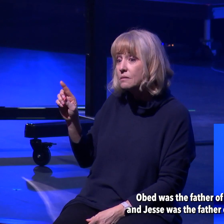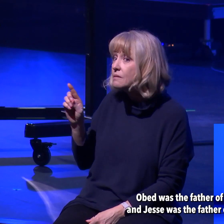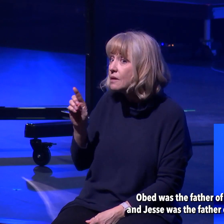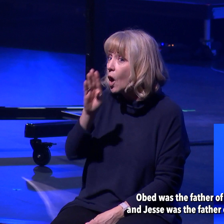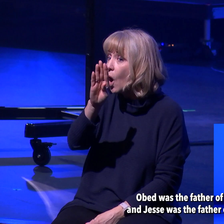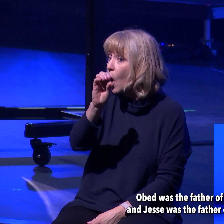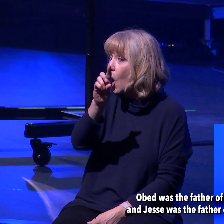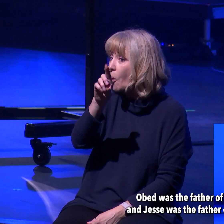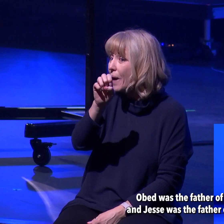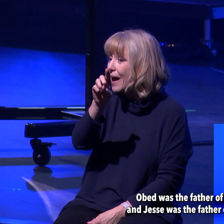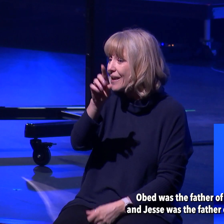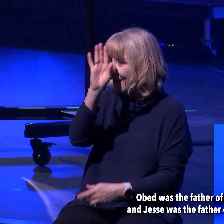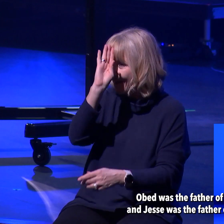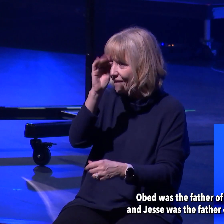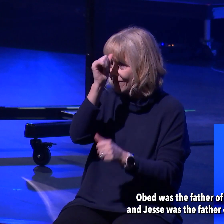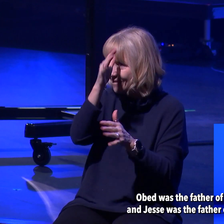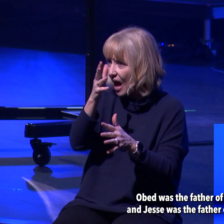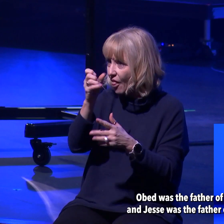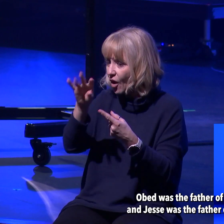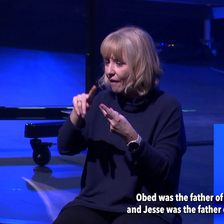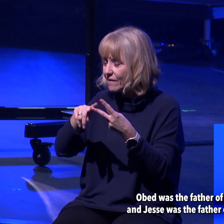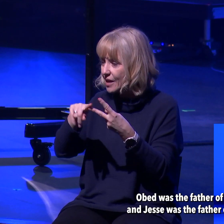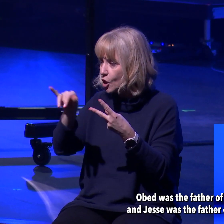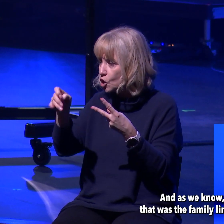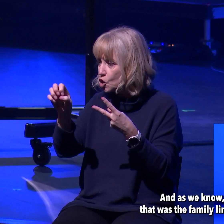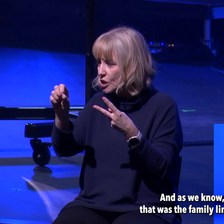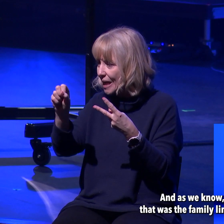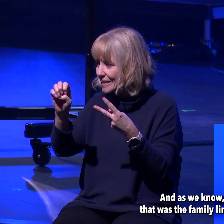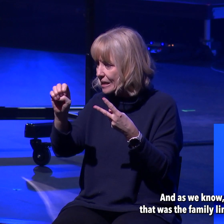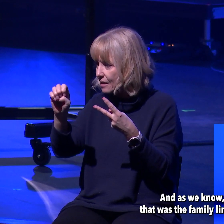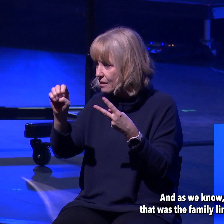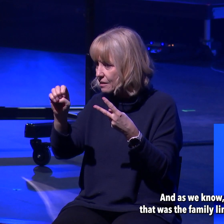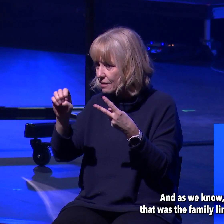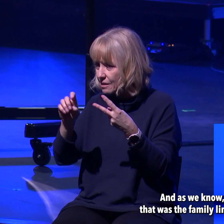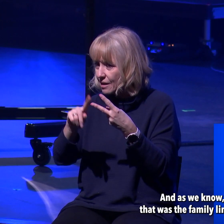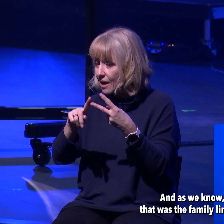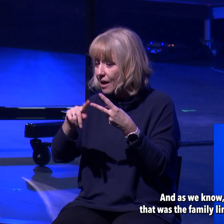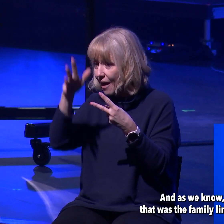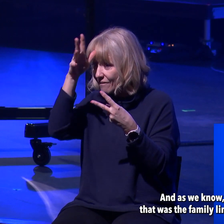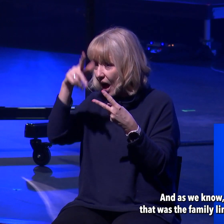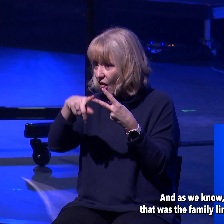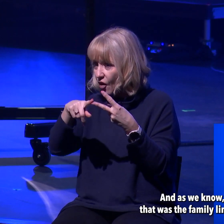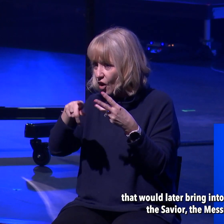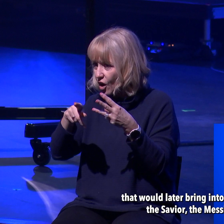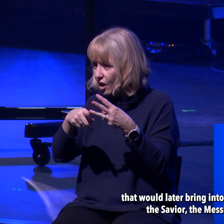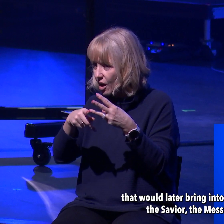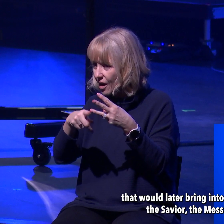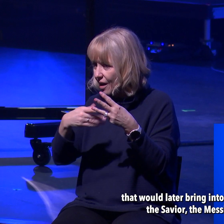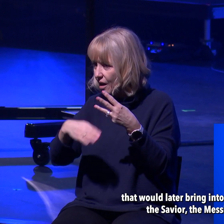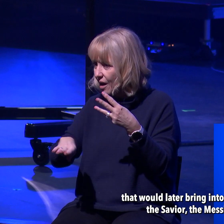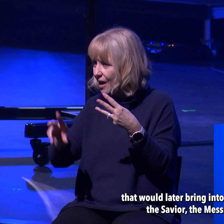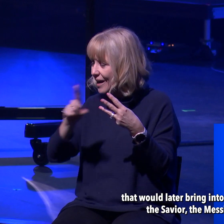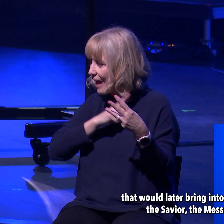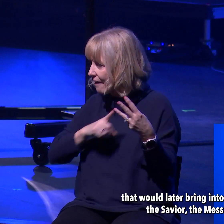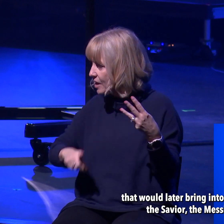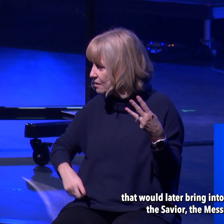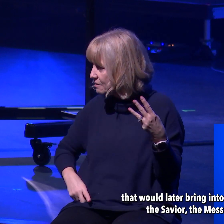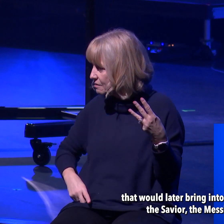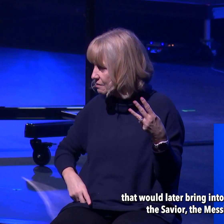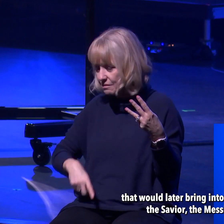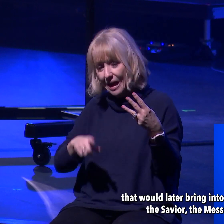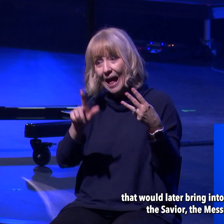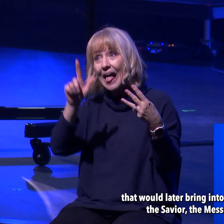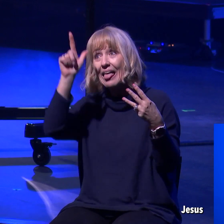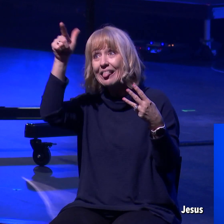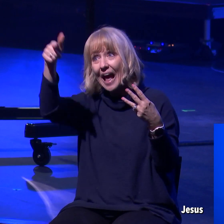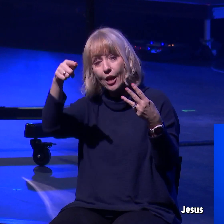Jesse, and Jesse was the father of David. And as we know, that was the family lineage that would later bring into the world the